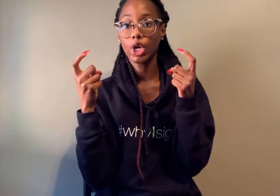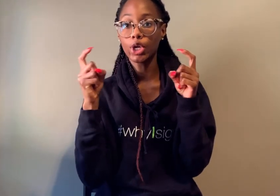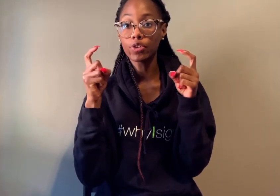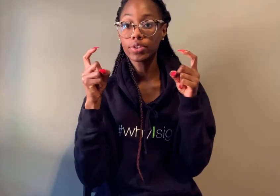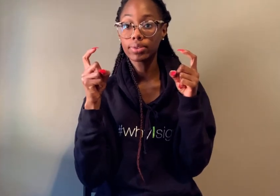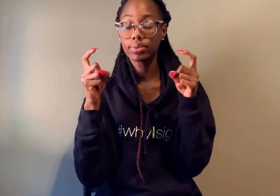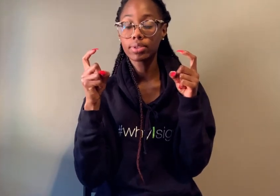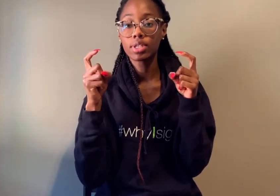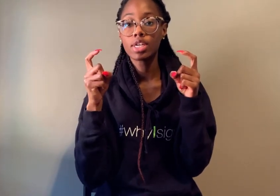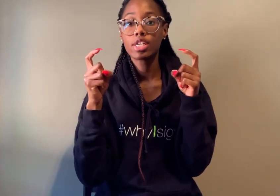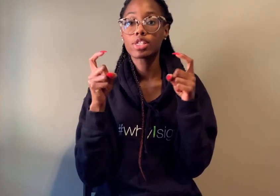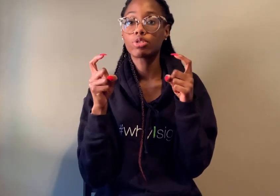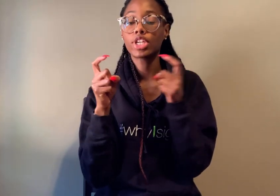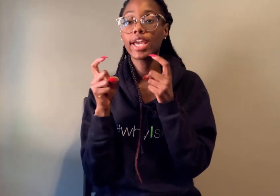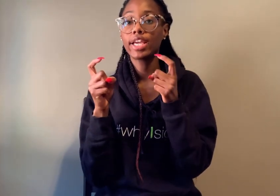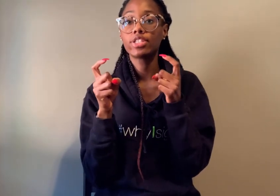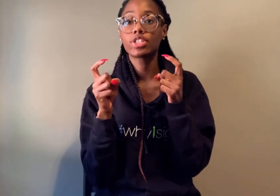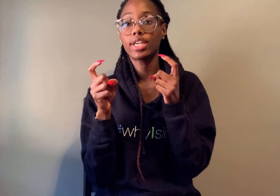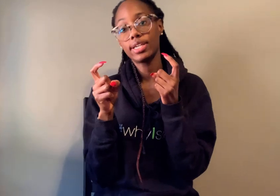curved. So change is